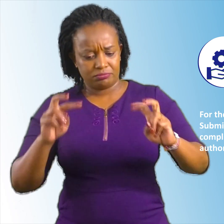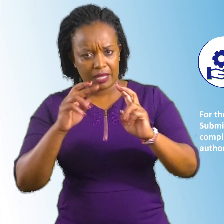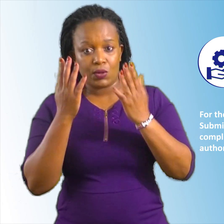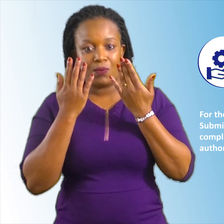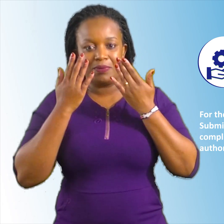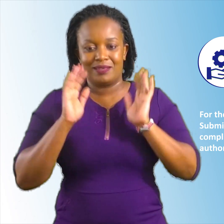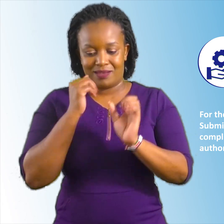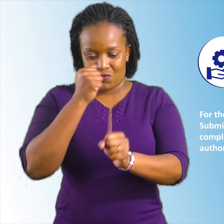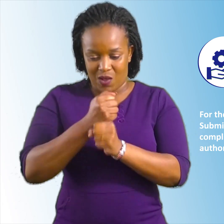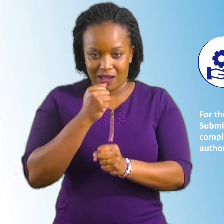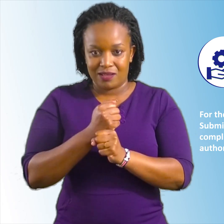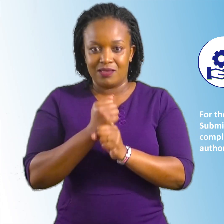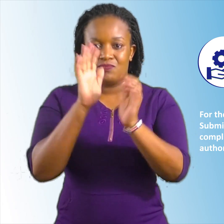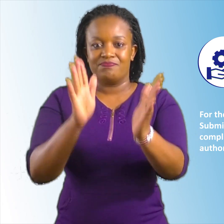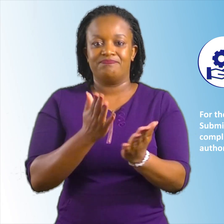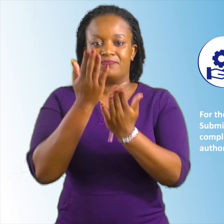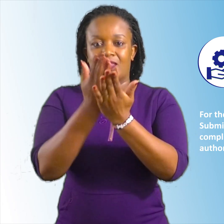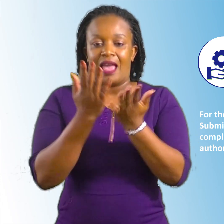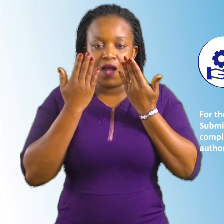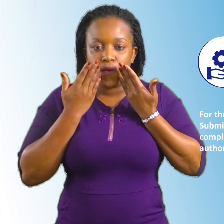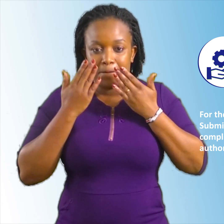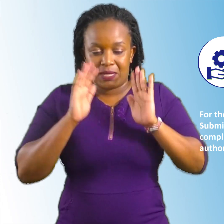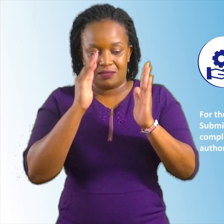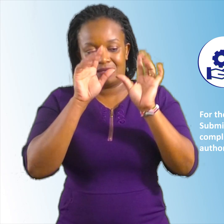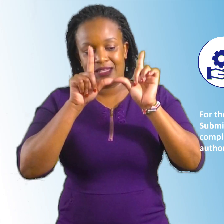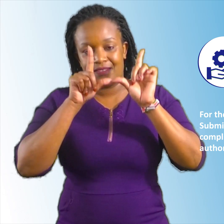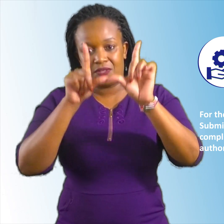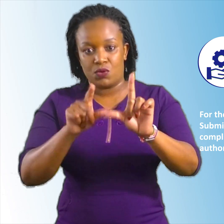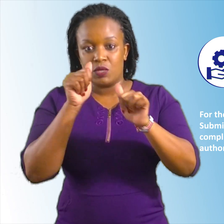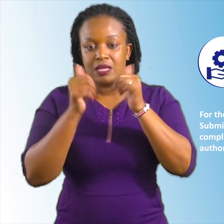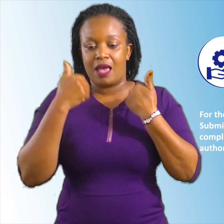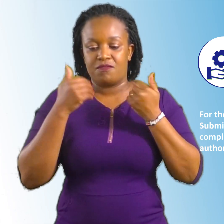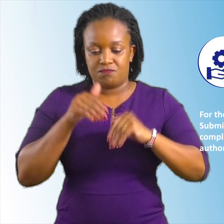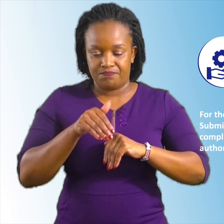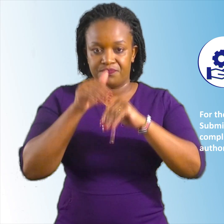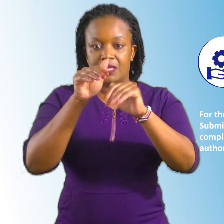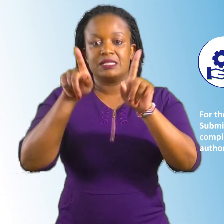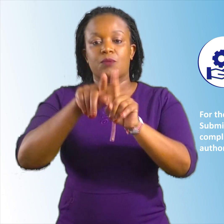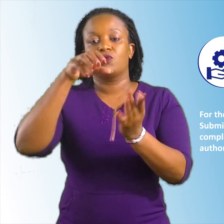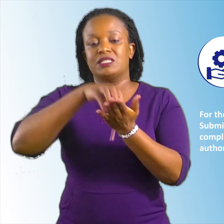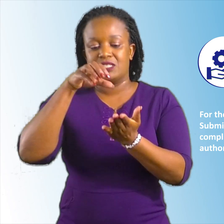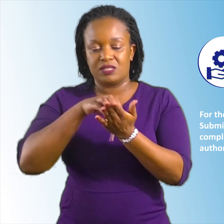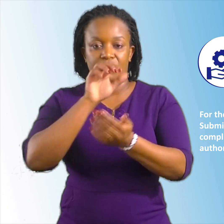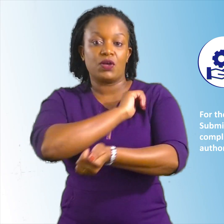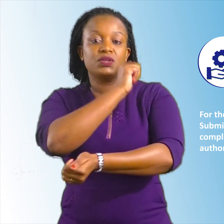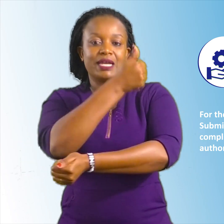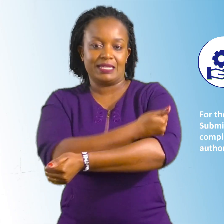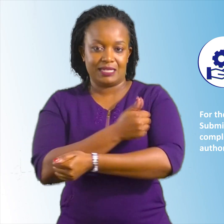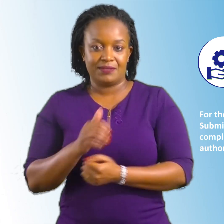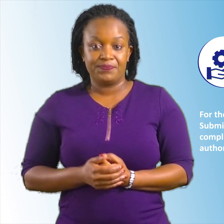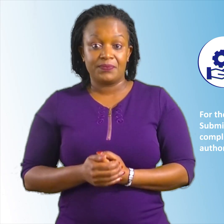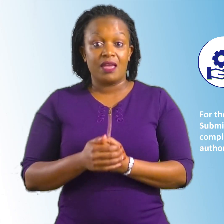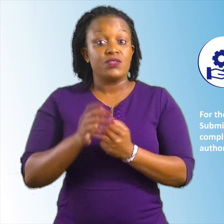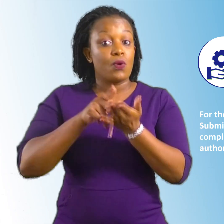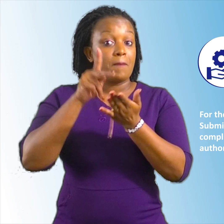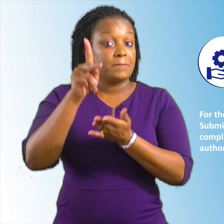completed works, submit a completion certificate verifying compliance with the conditions of the authorization.